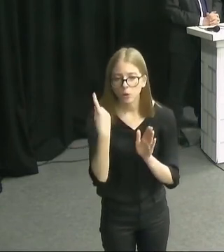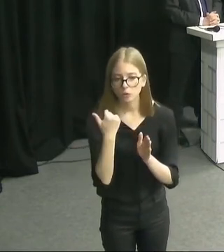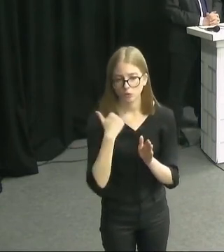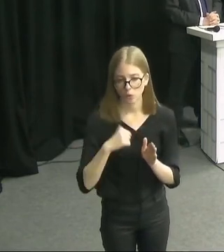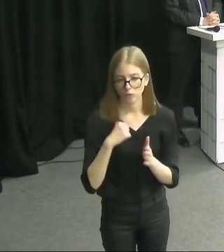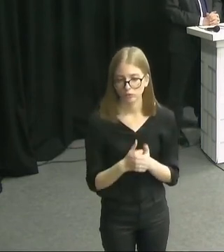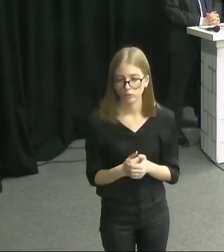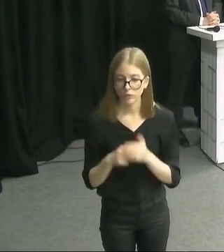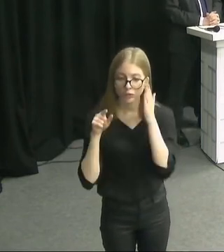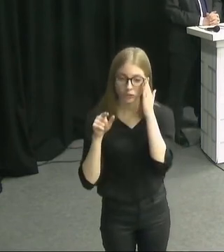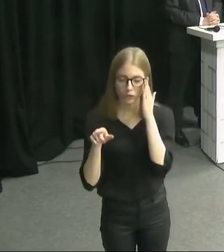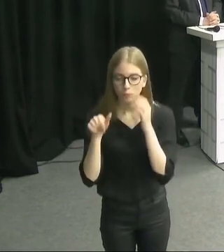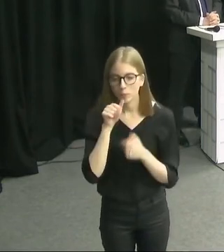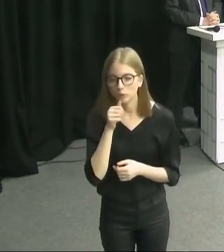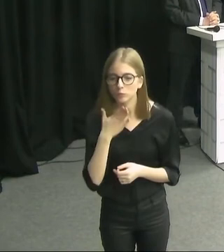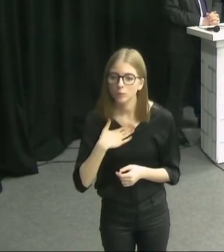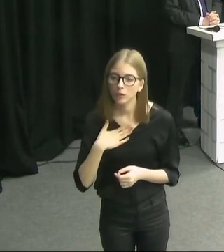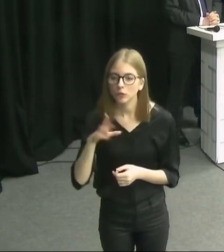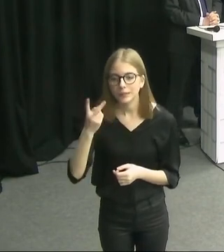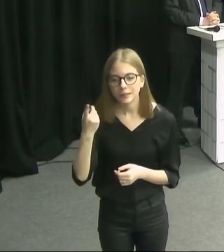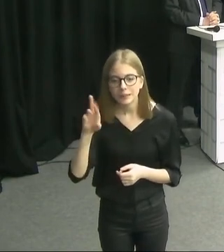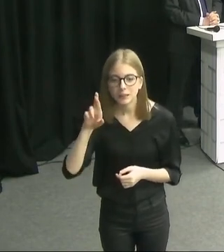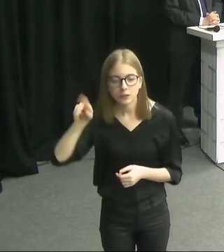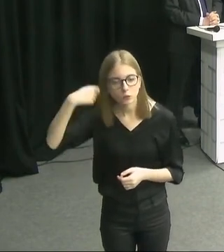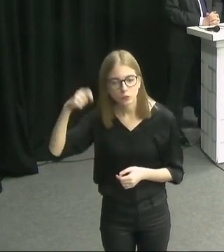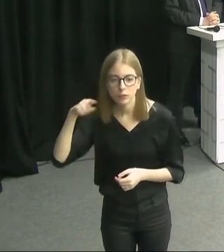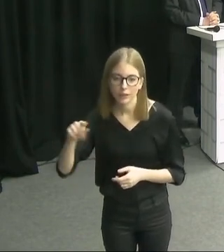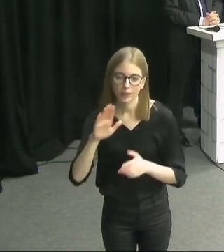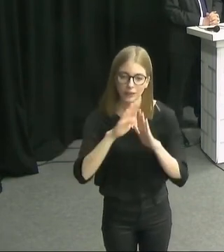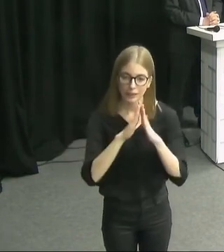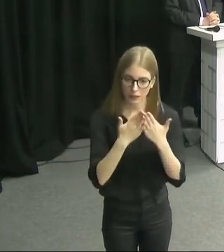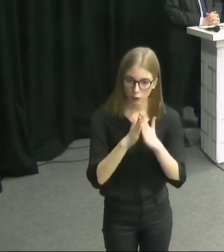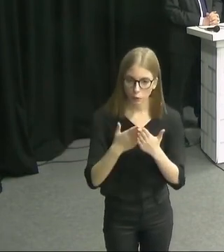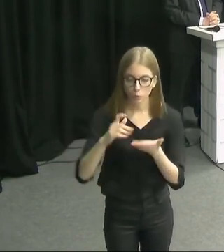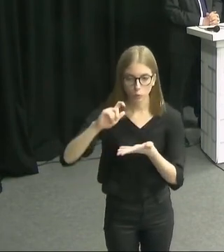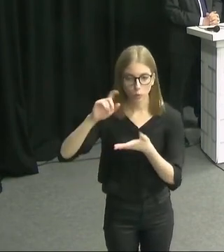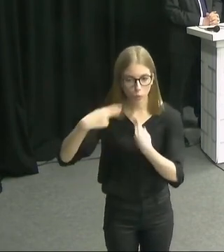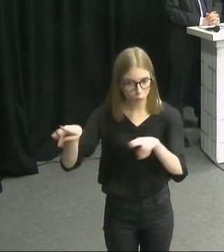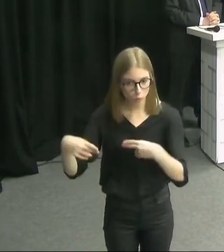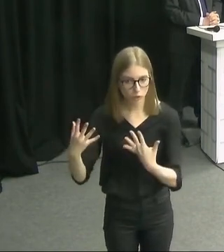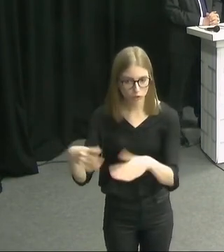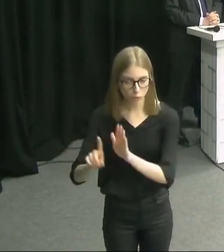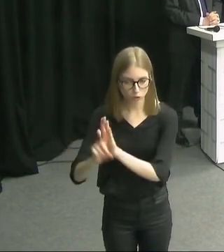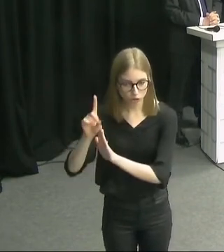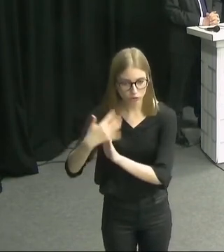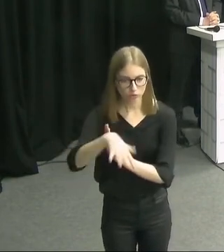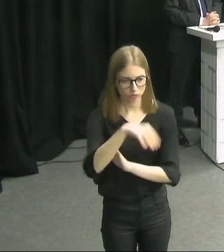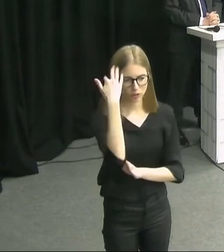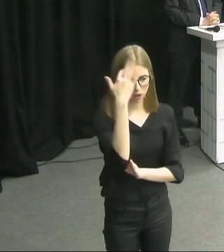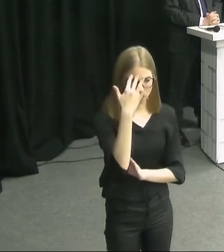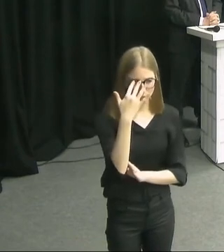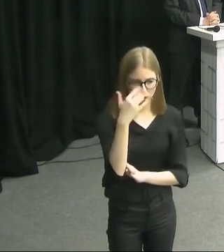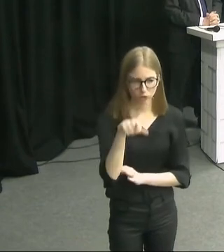For example, recently, my PhD student, she launched a book club. Nobody has thought. It's such a simple thing,